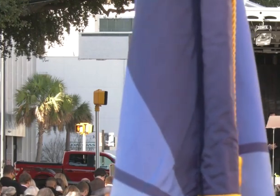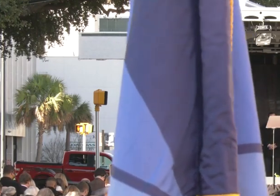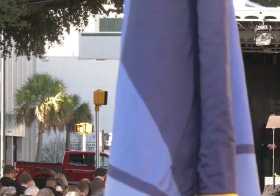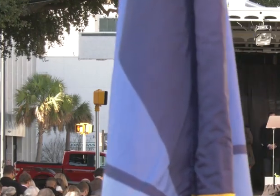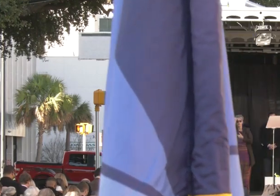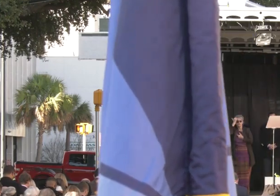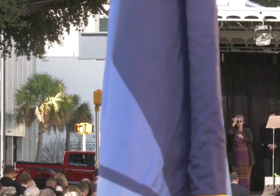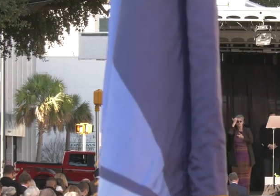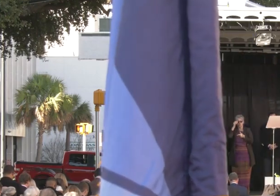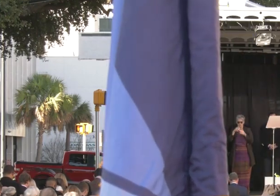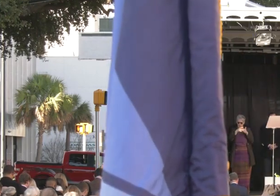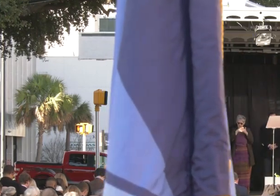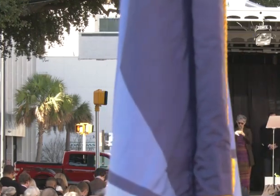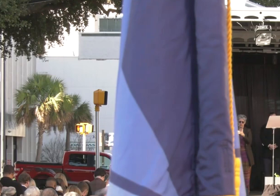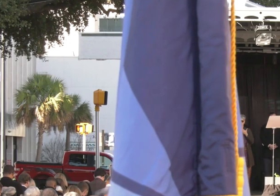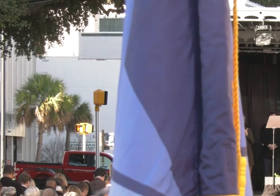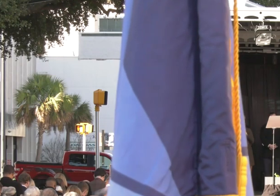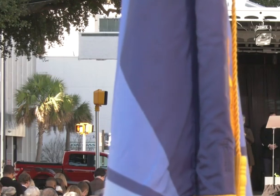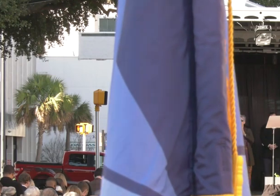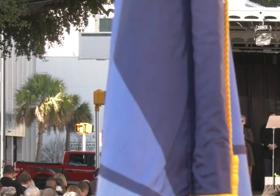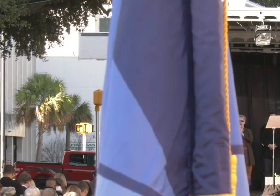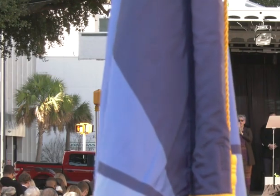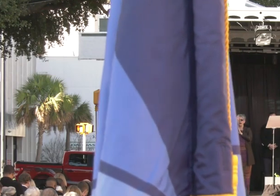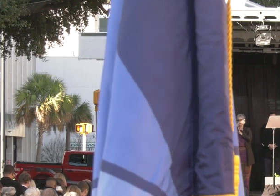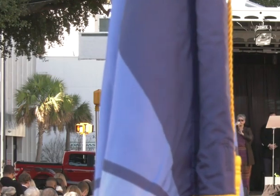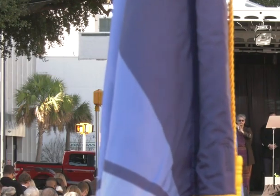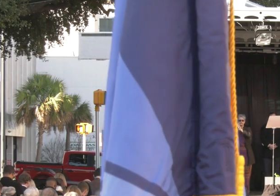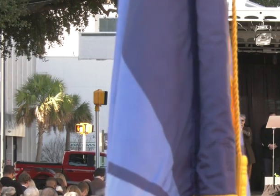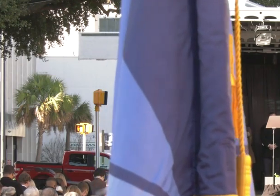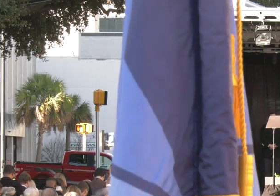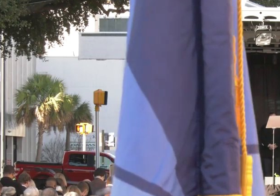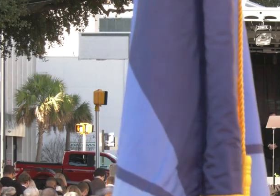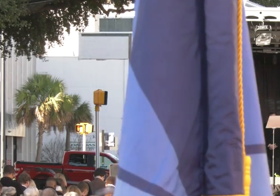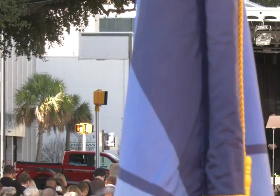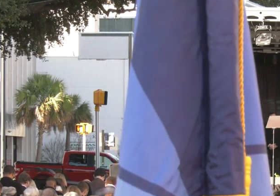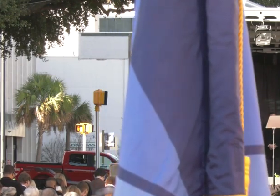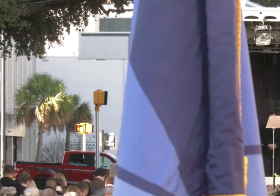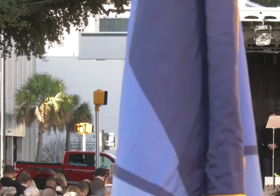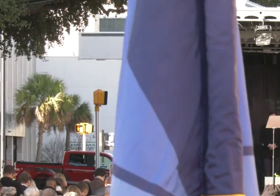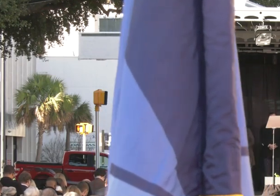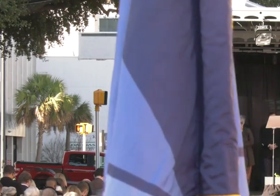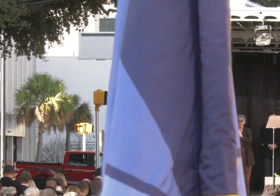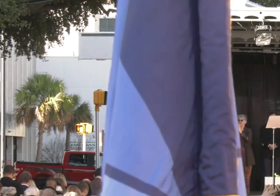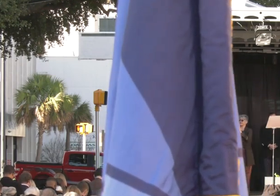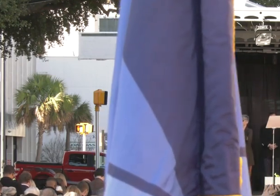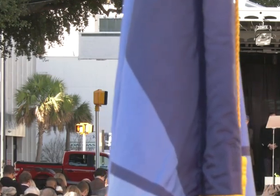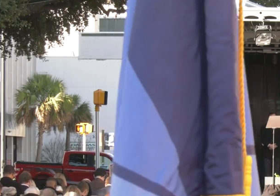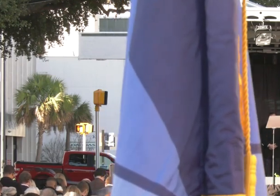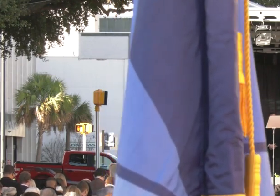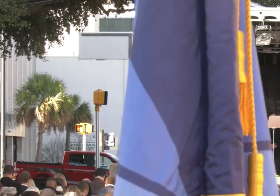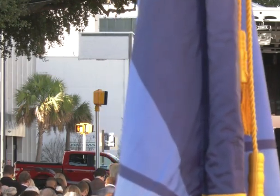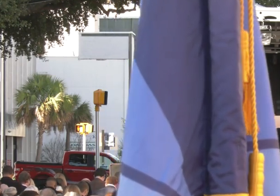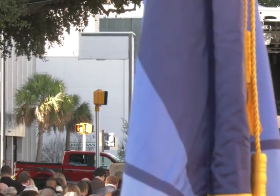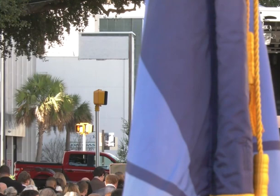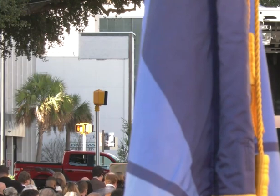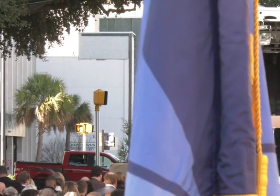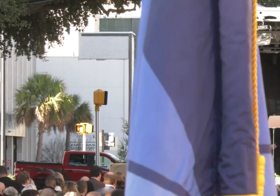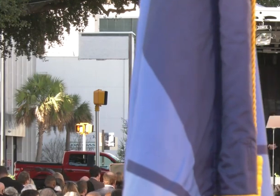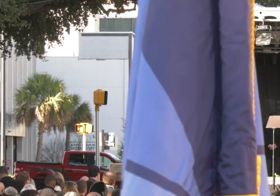heights and deeper depths. These blessings we ask in your precious name, Jesus Christ, amen. Amen.